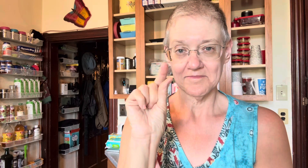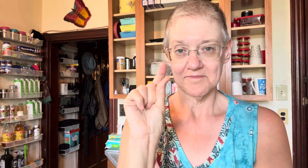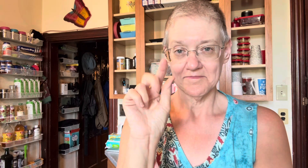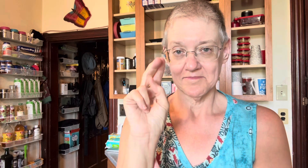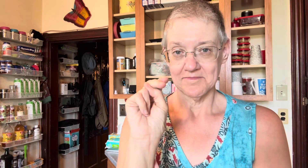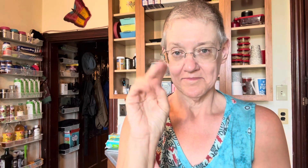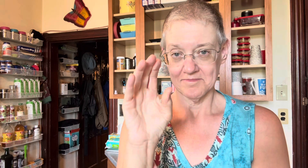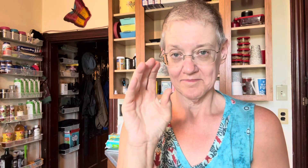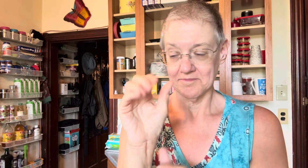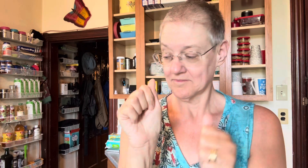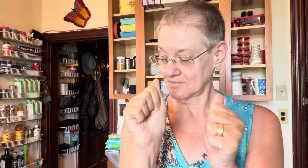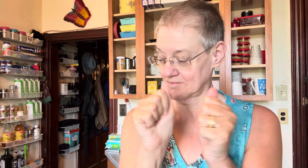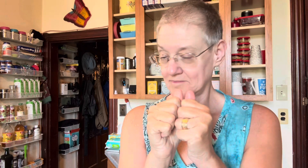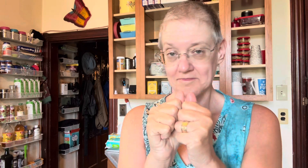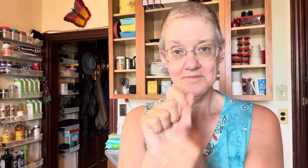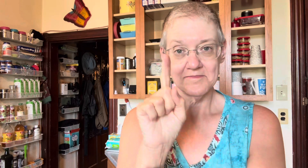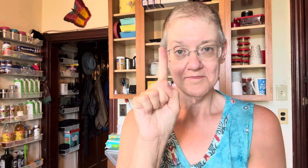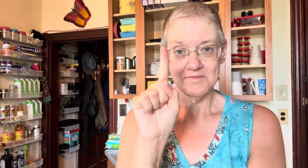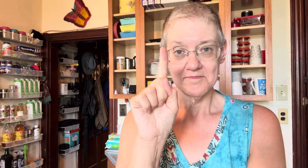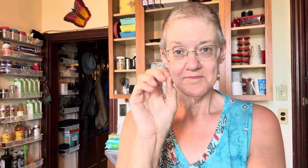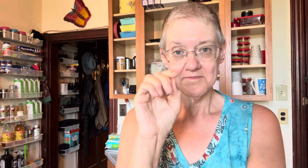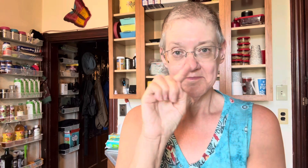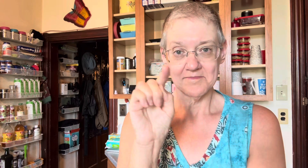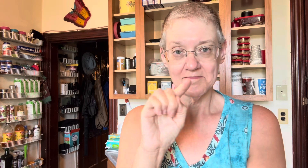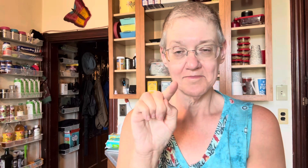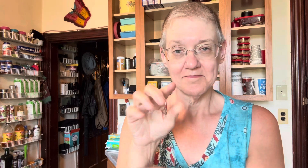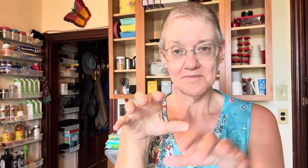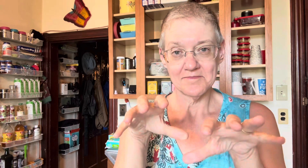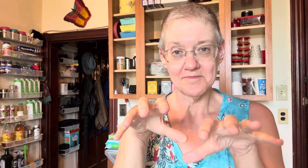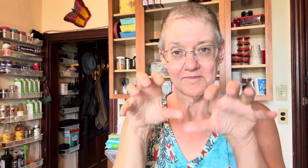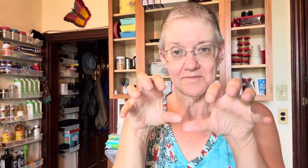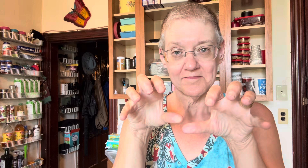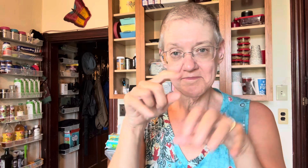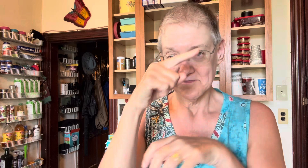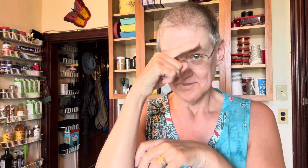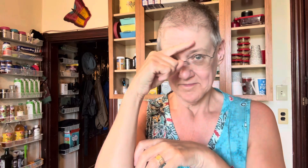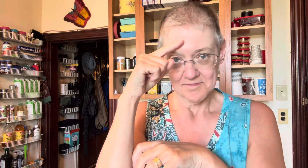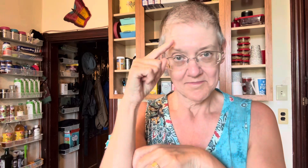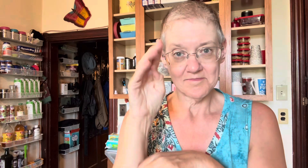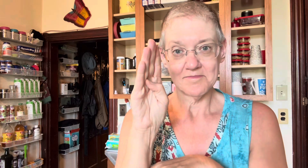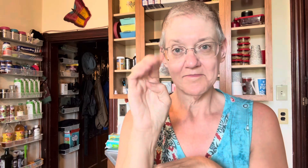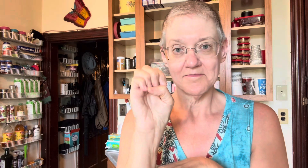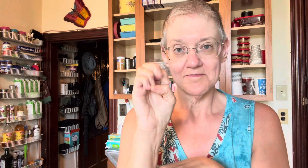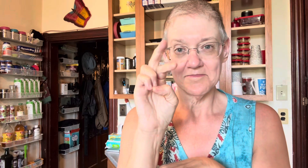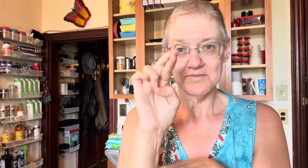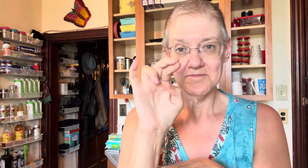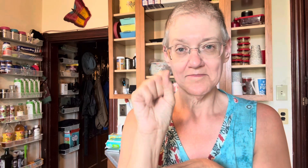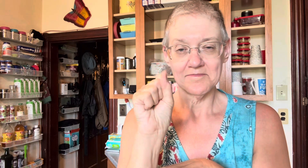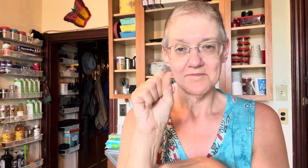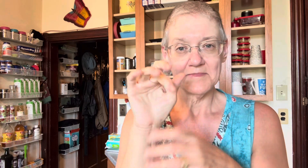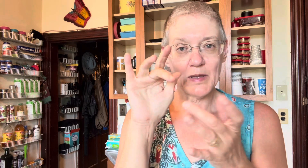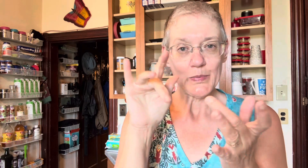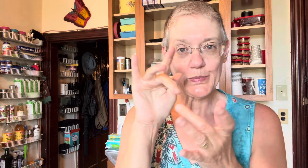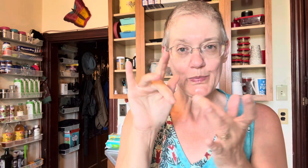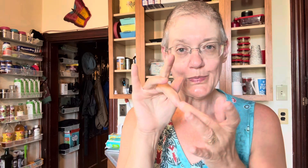8 grams of net carbs. He's having it with 1 ounce of frozen pureed blackberries.